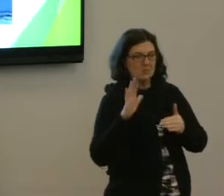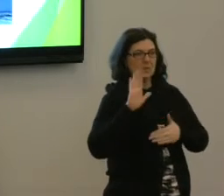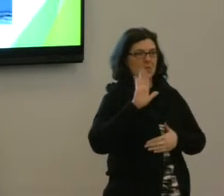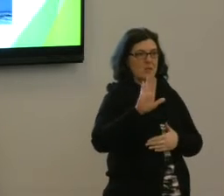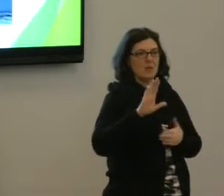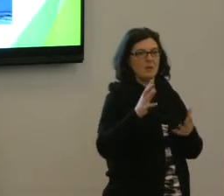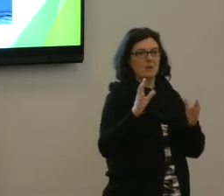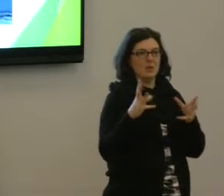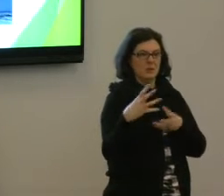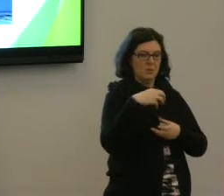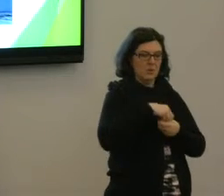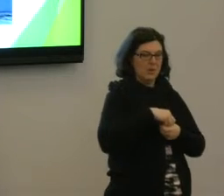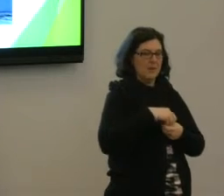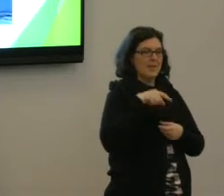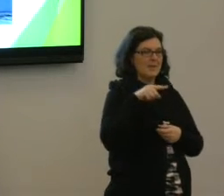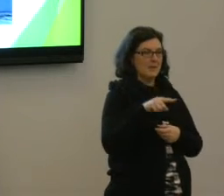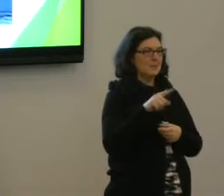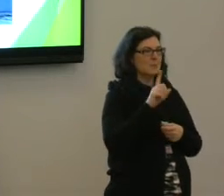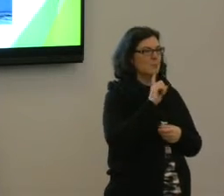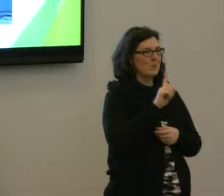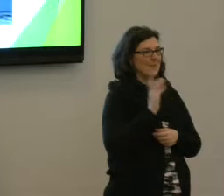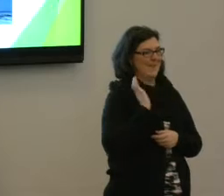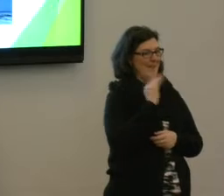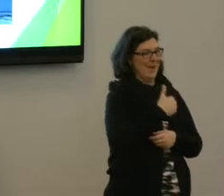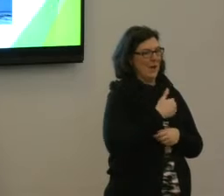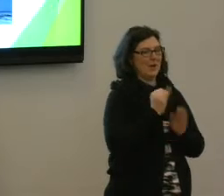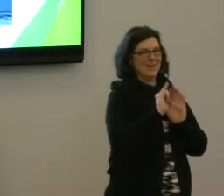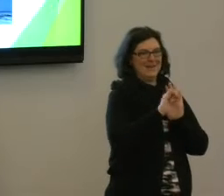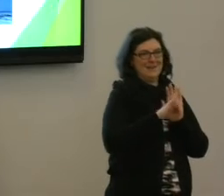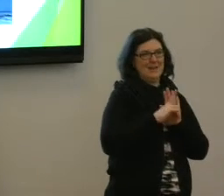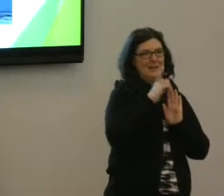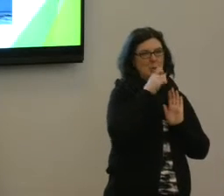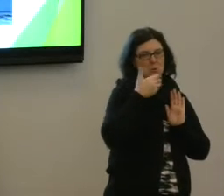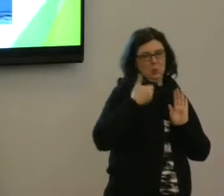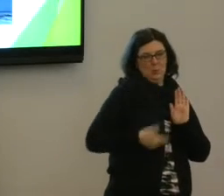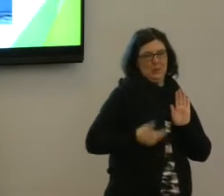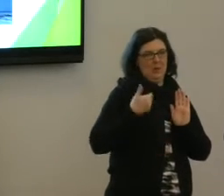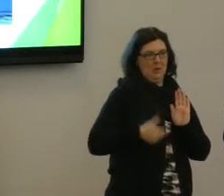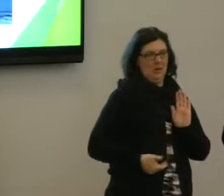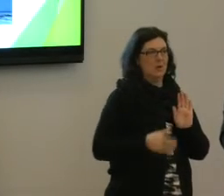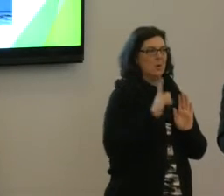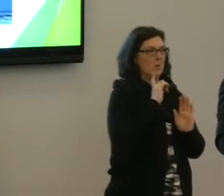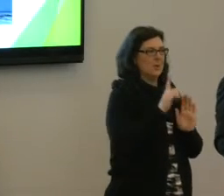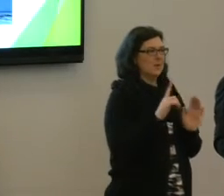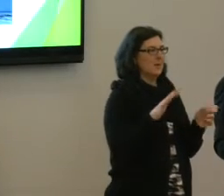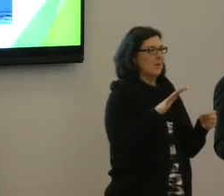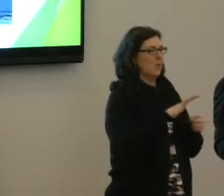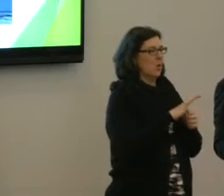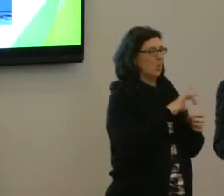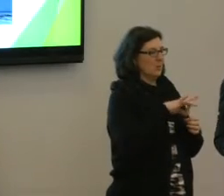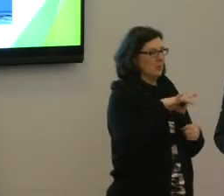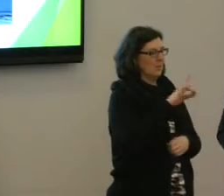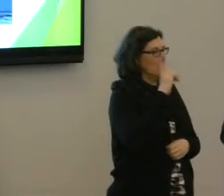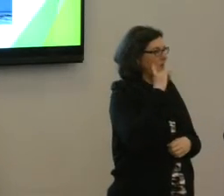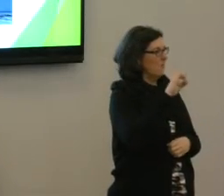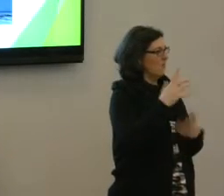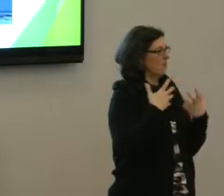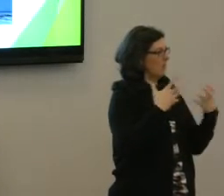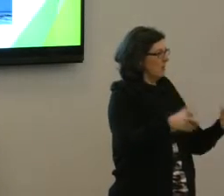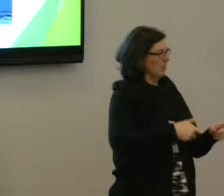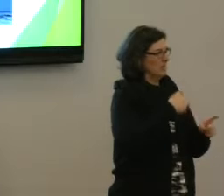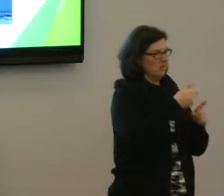is what really makes us kind of who we are," and says something about the whole spirit of this congregation.